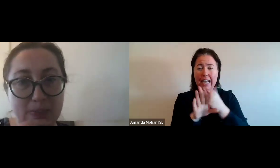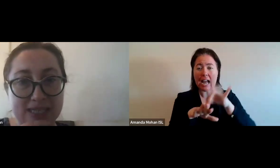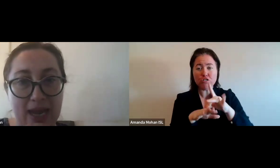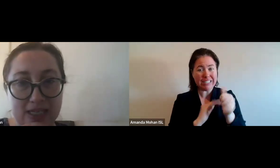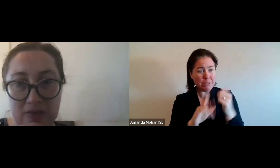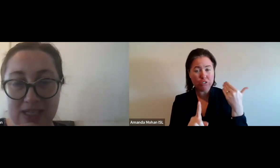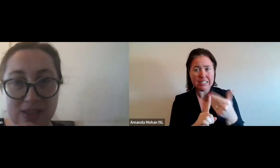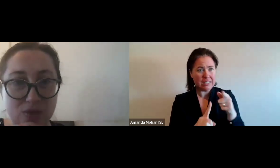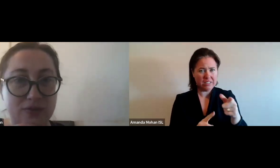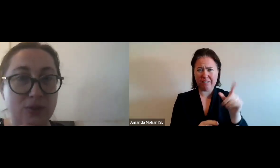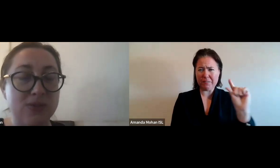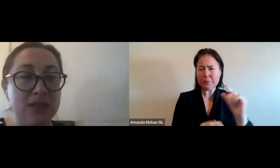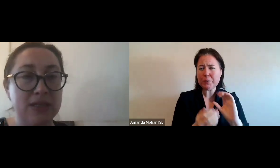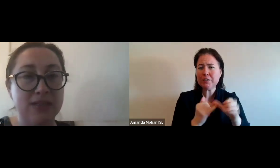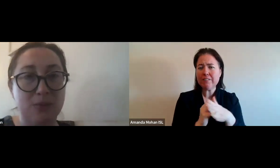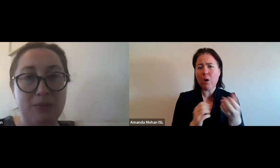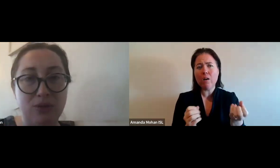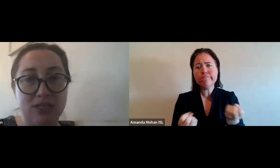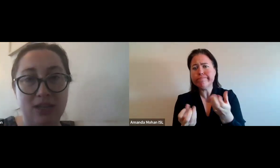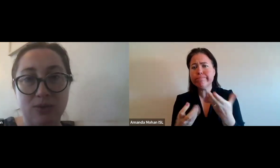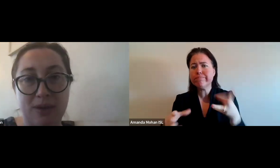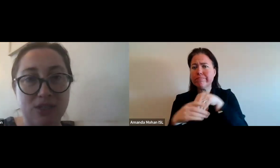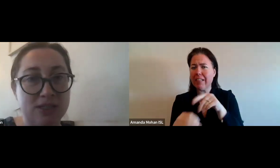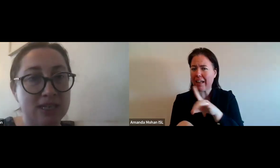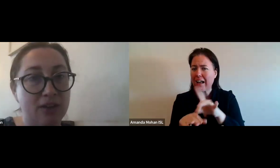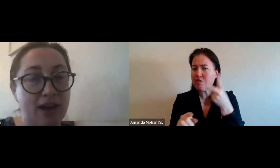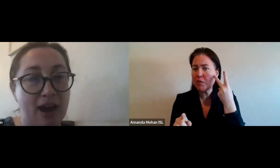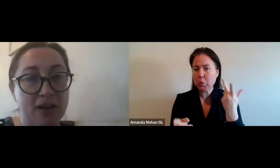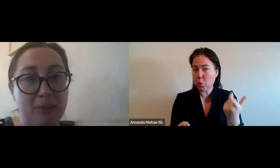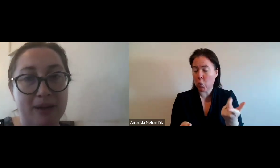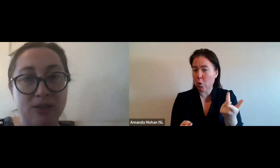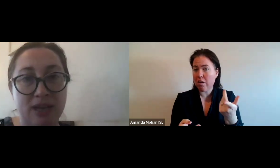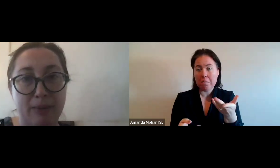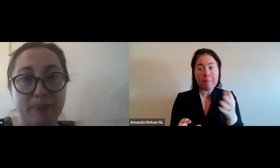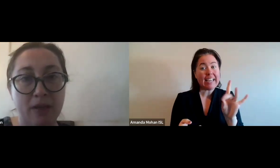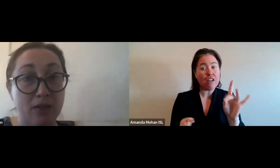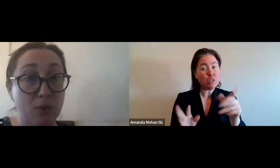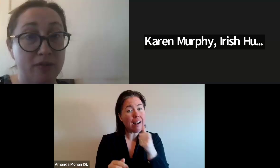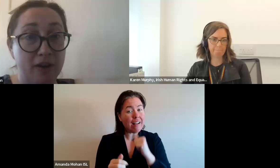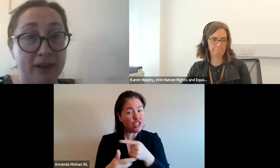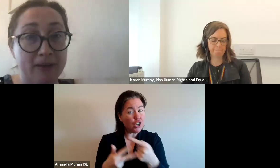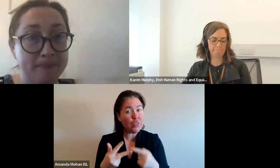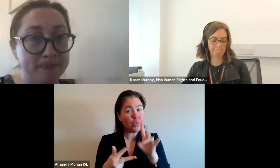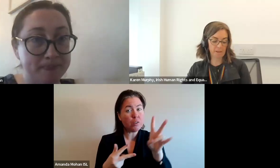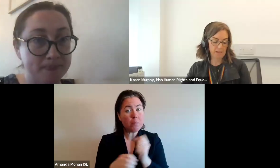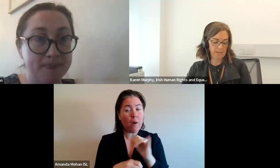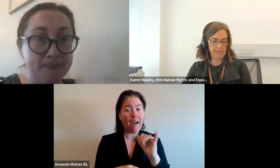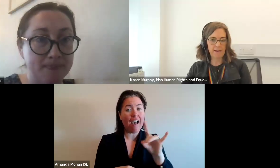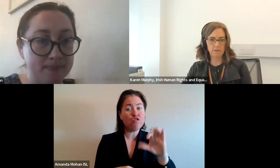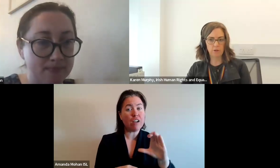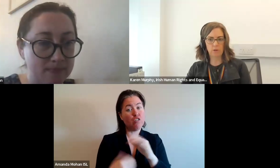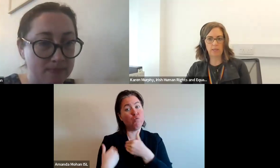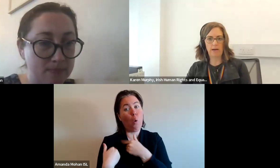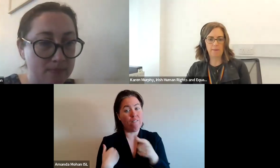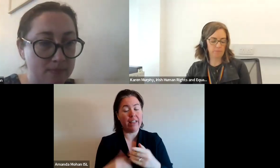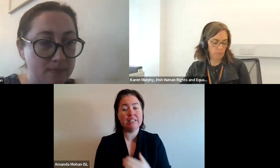and participate actively in such reviews. So maybe you could take those questions together, Karen, about the role of IREC.